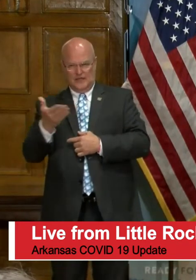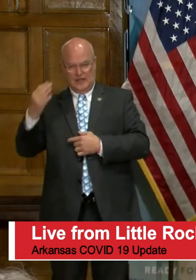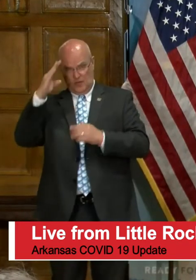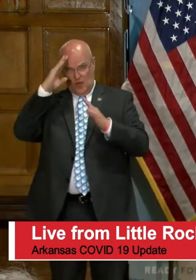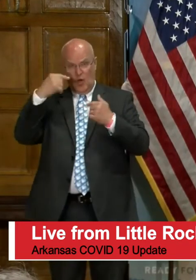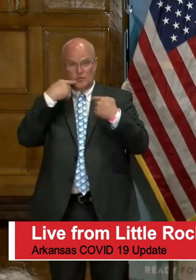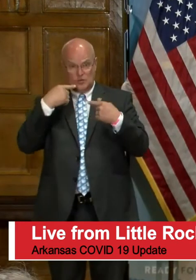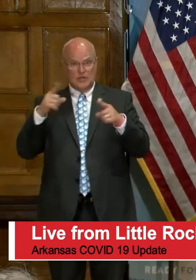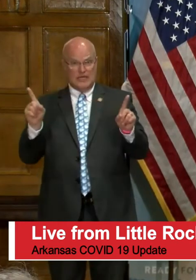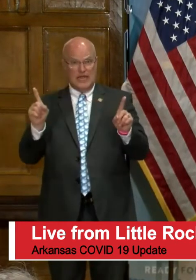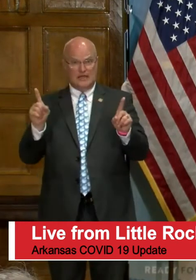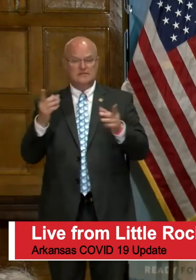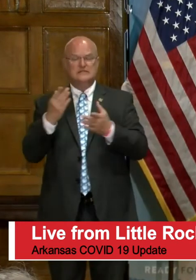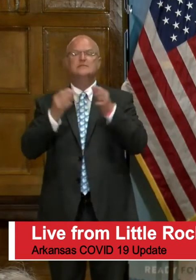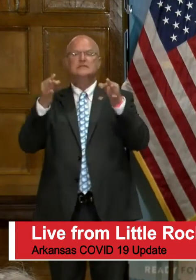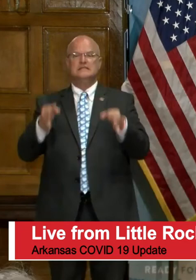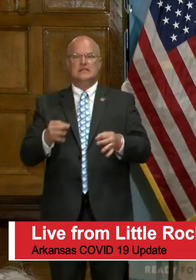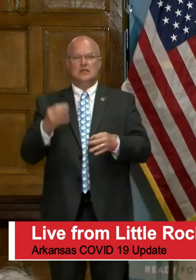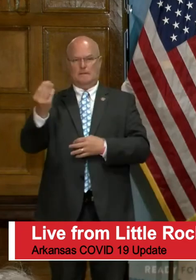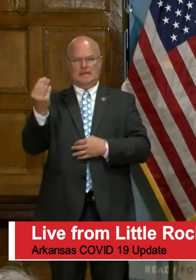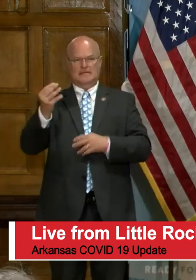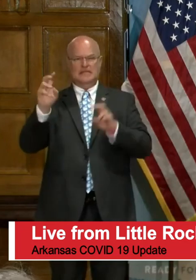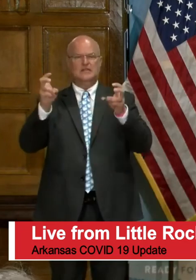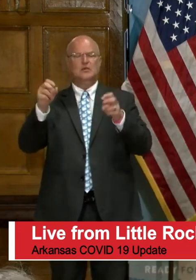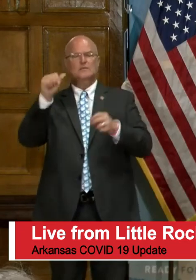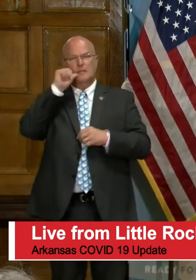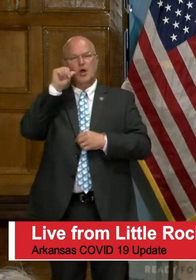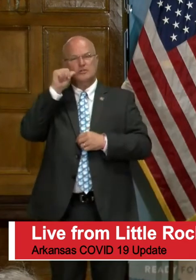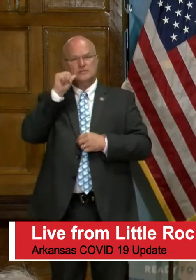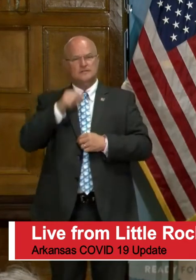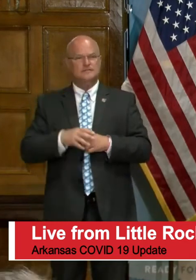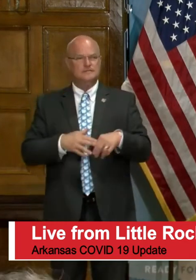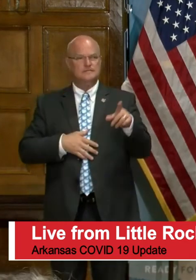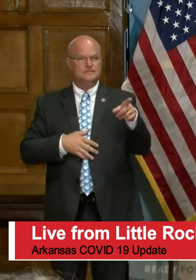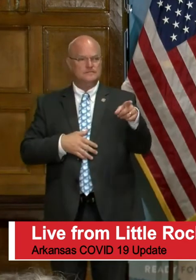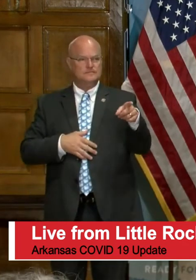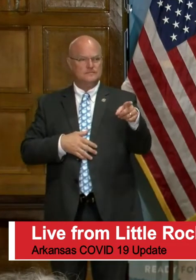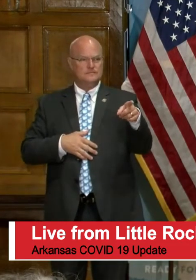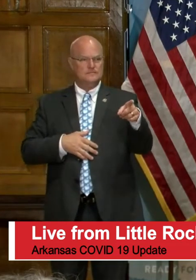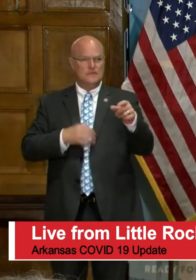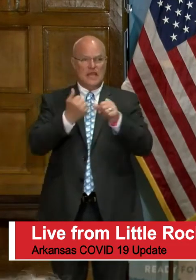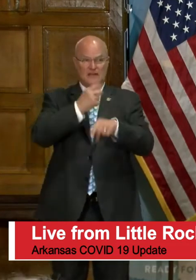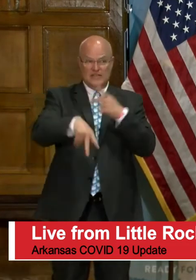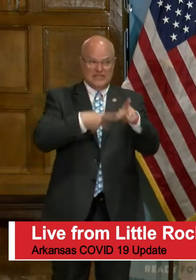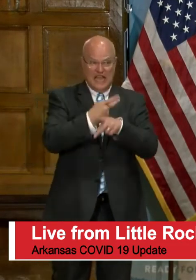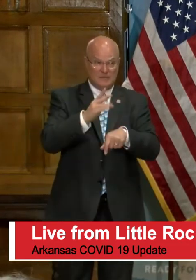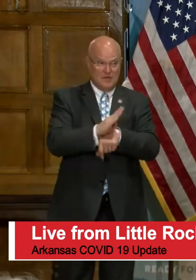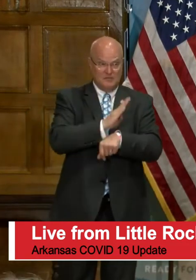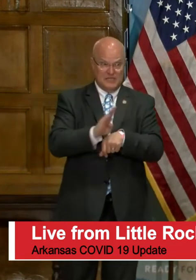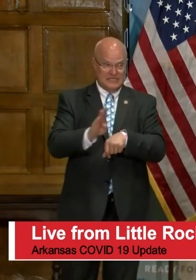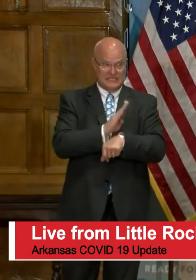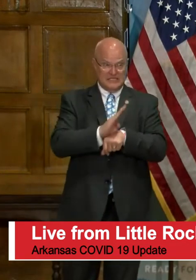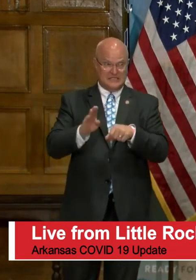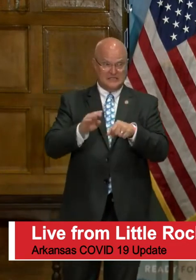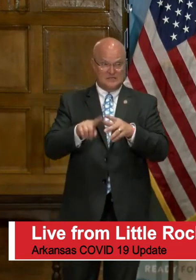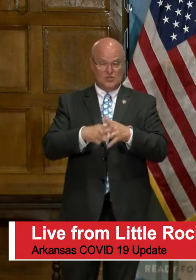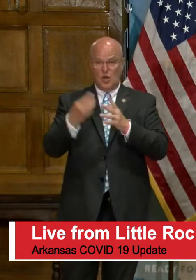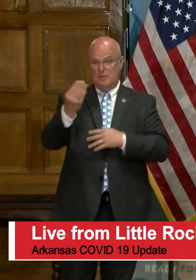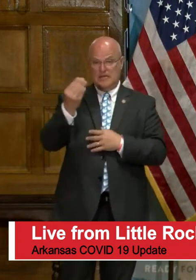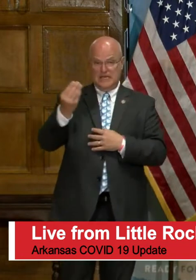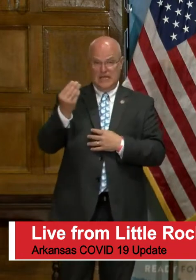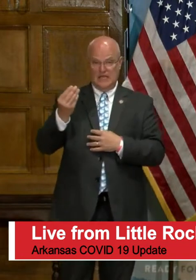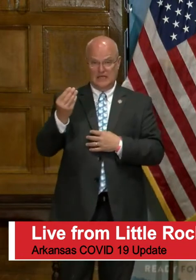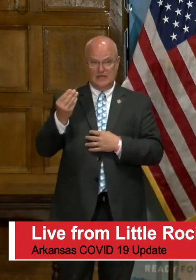we hope to announce some decision on Monday in terms of bars. basically every type of business is allowed to be open starting on